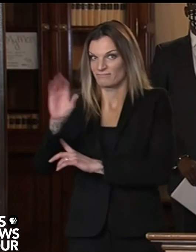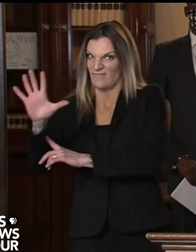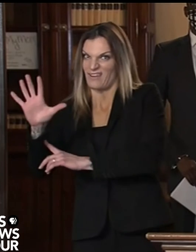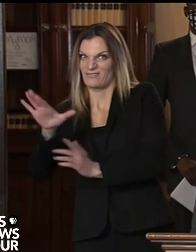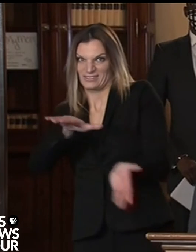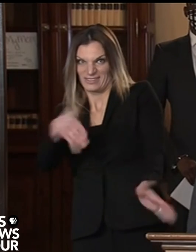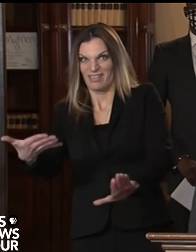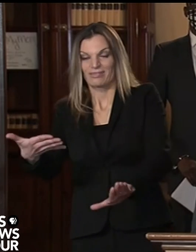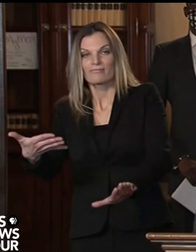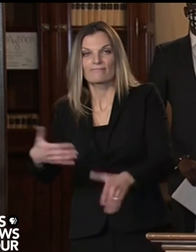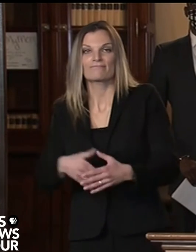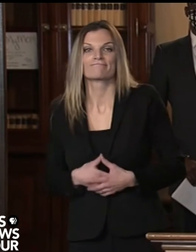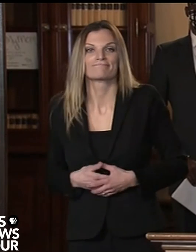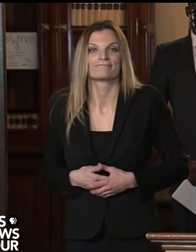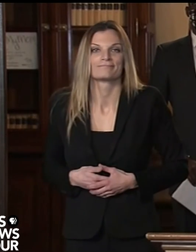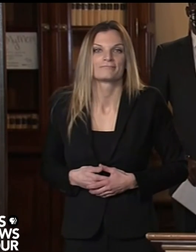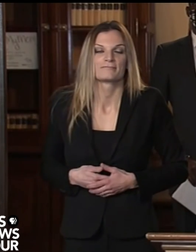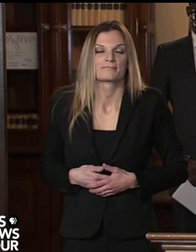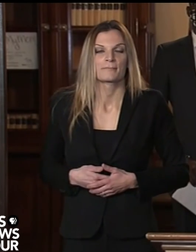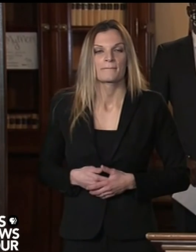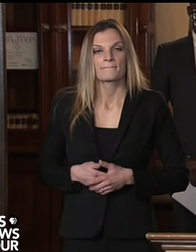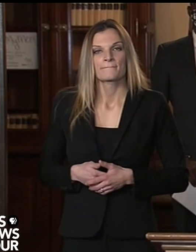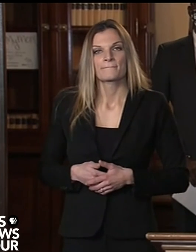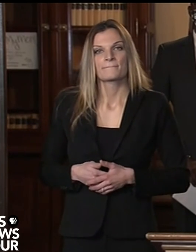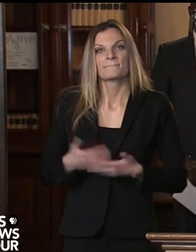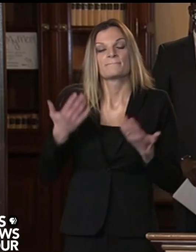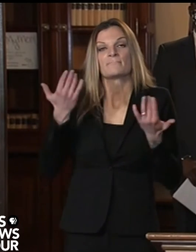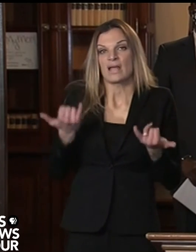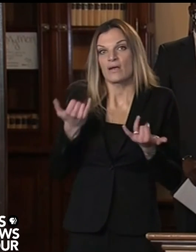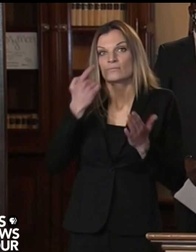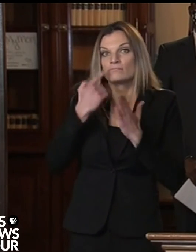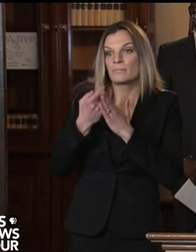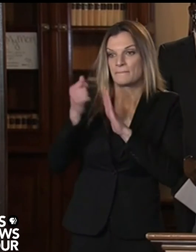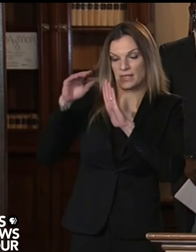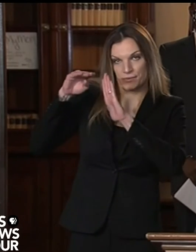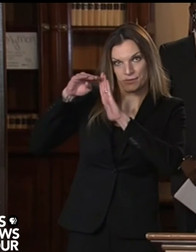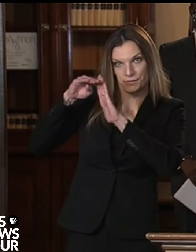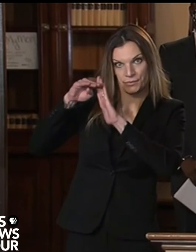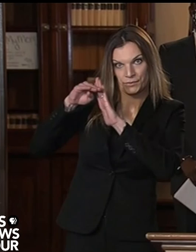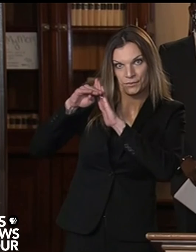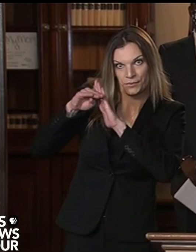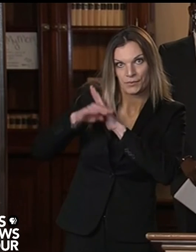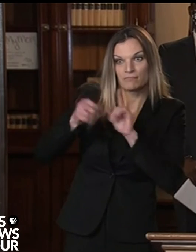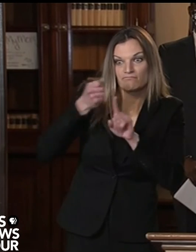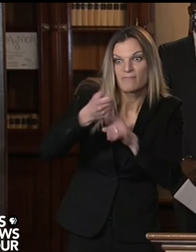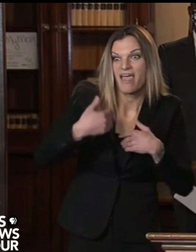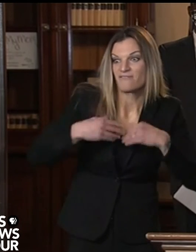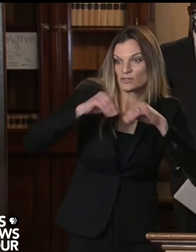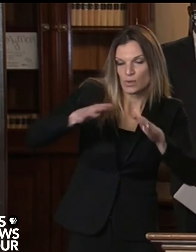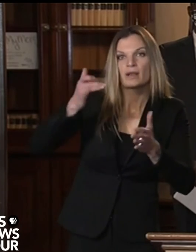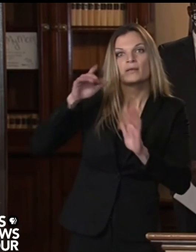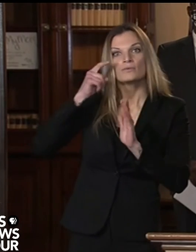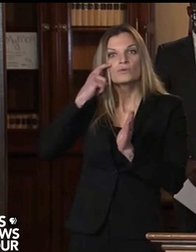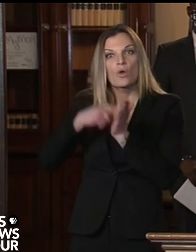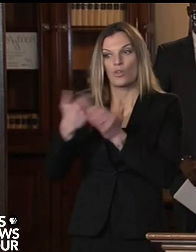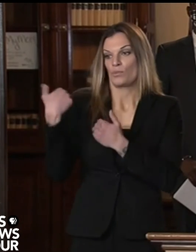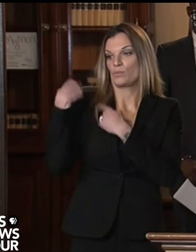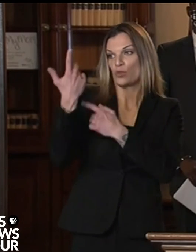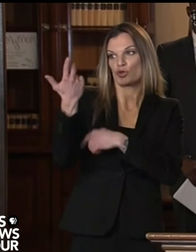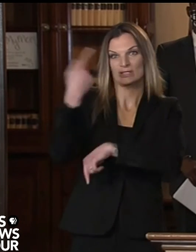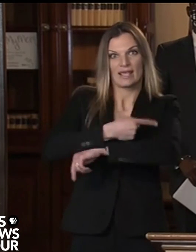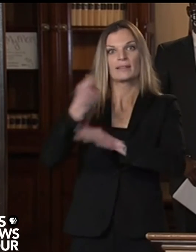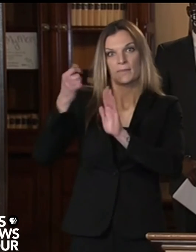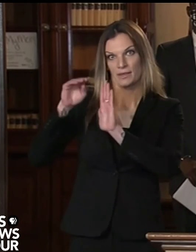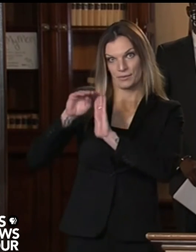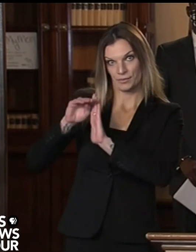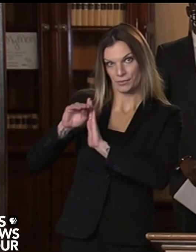9,405 deaths. We are still seeing a slight decline in the rate of new cases over the past 13 days, but our